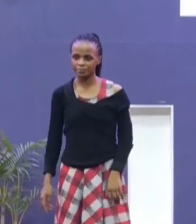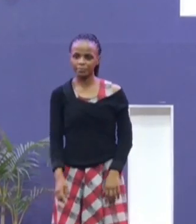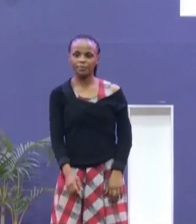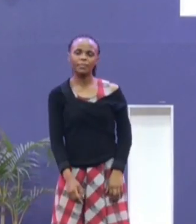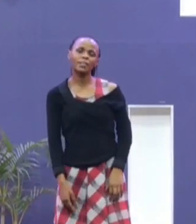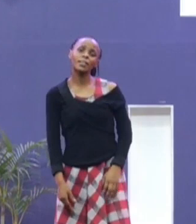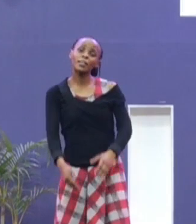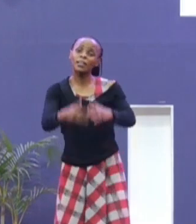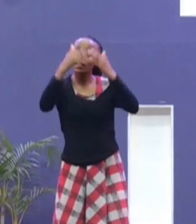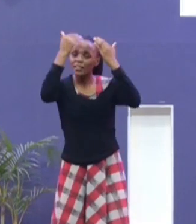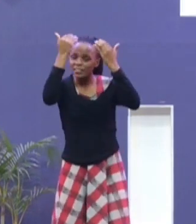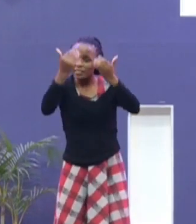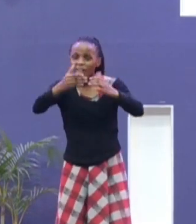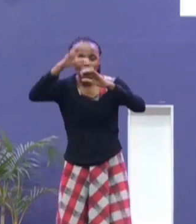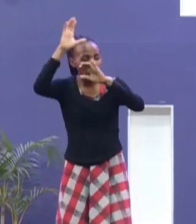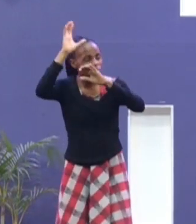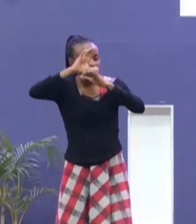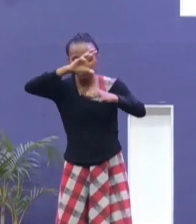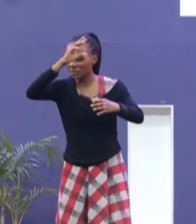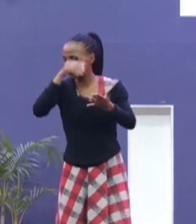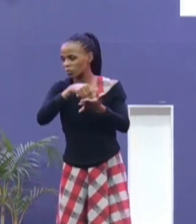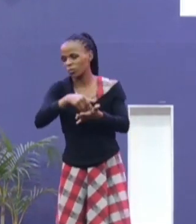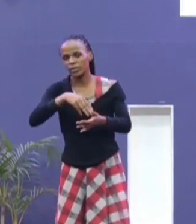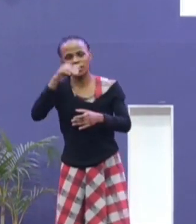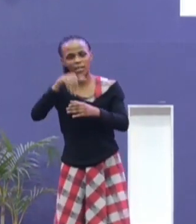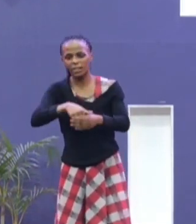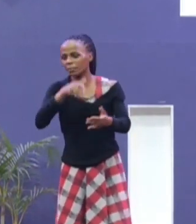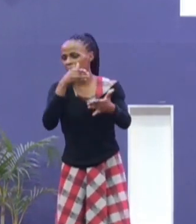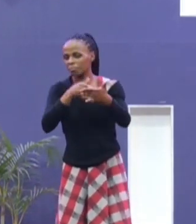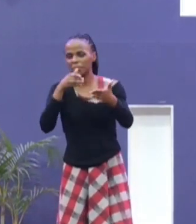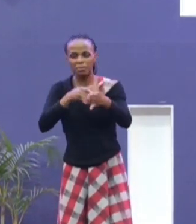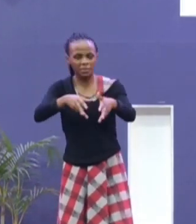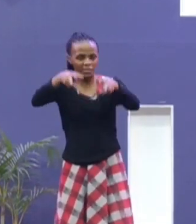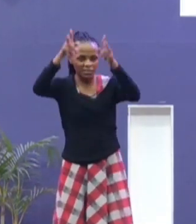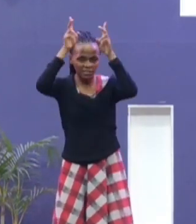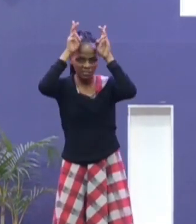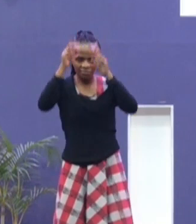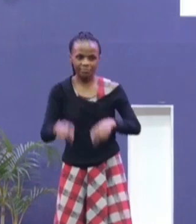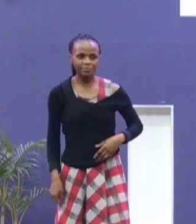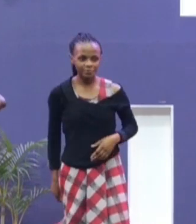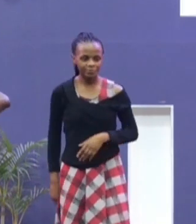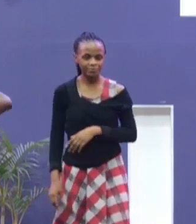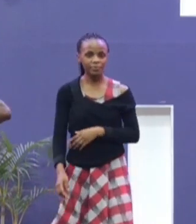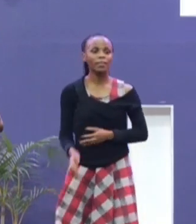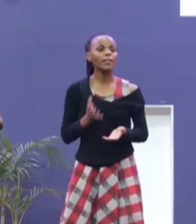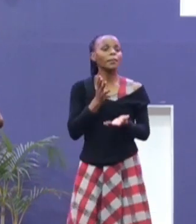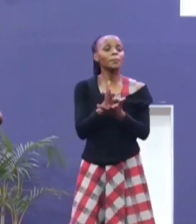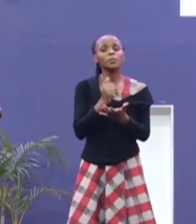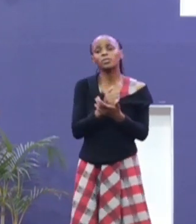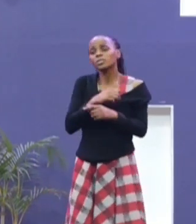is very weak when it comes to resisting the devil. Kakane kanisa nafu nnyo bwetuuka kuziyiza omulabe. Because we